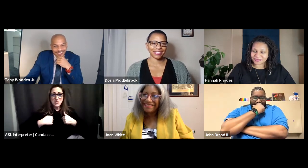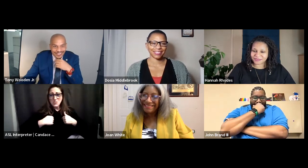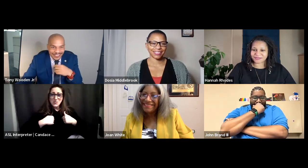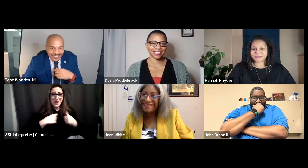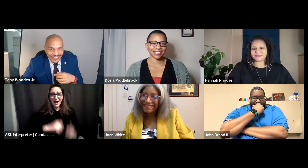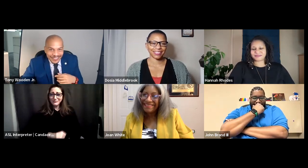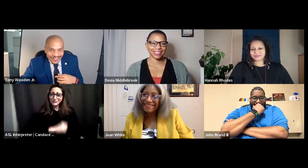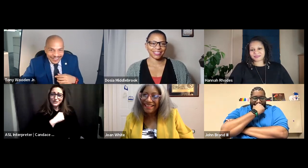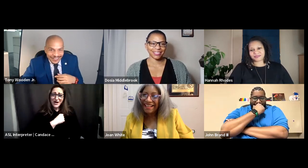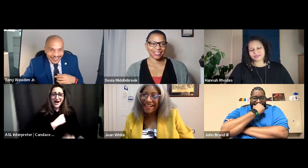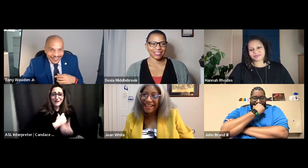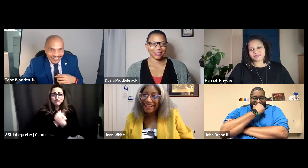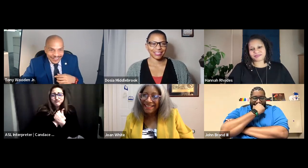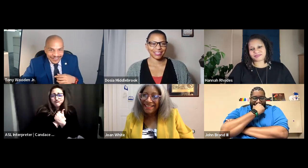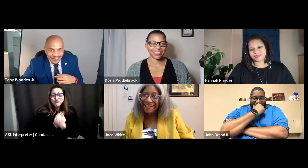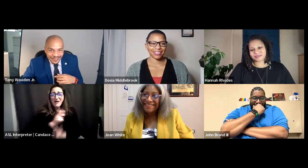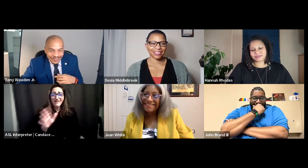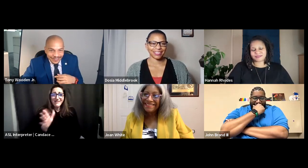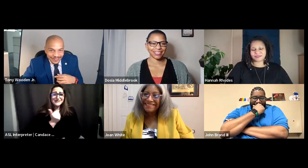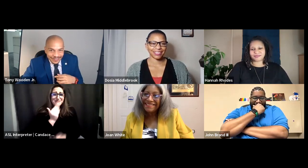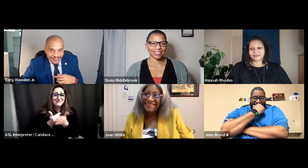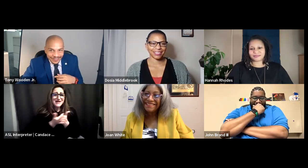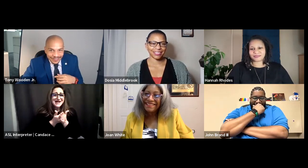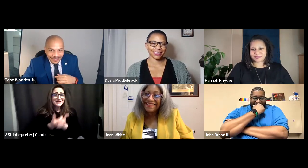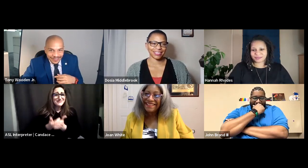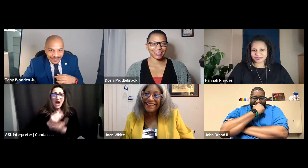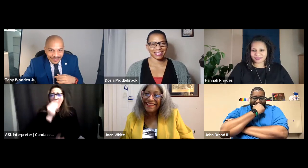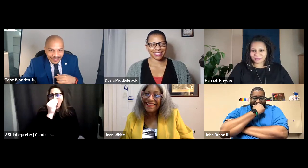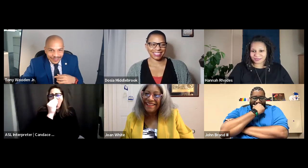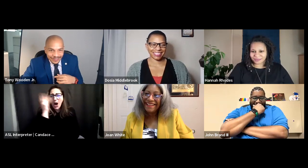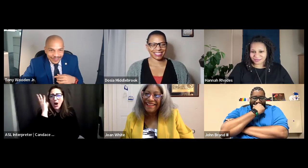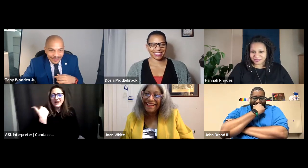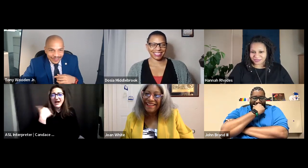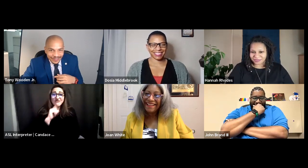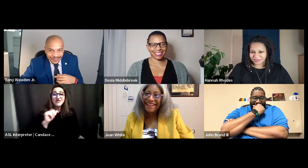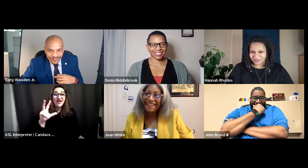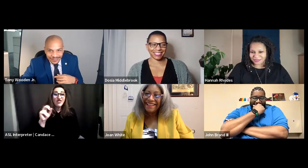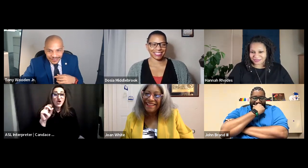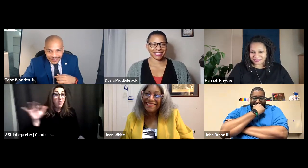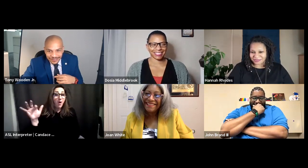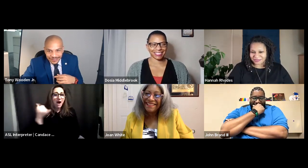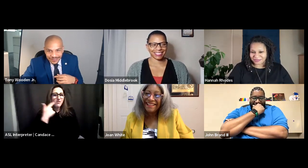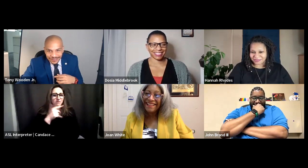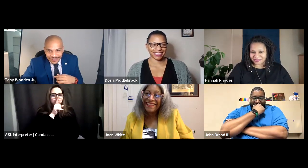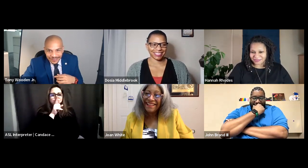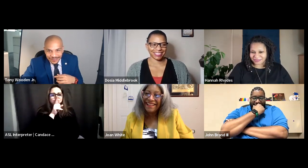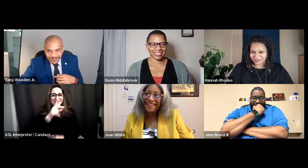loving. He is my baby. I don't care if he is 30, I won't say his age. Okay, love you,